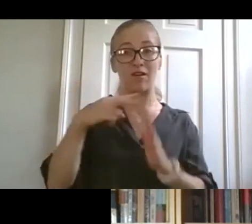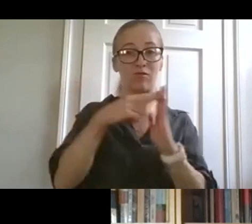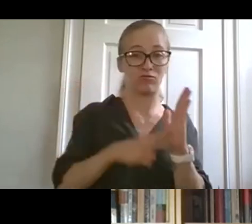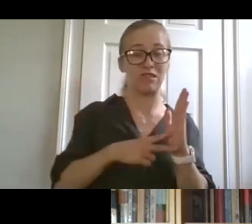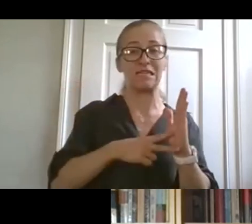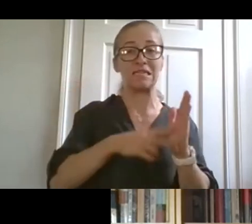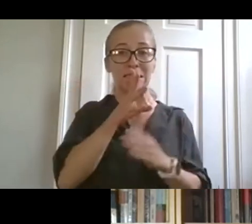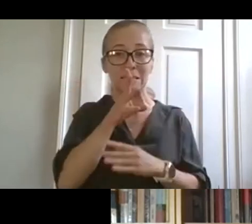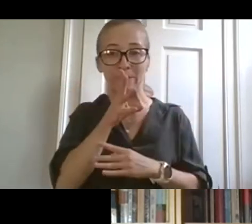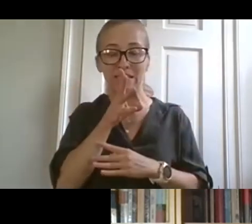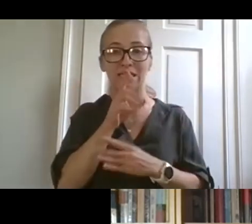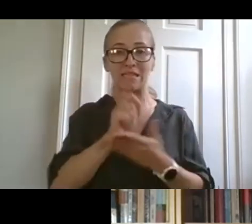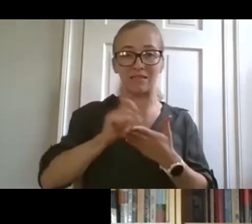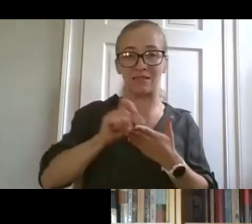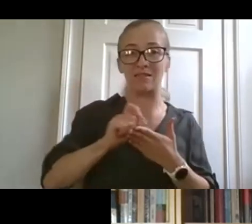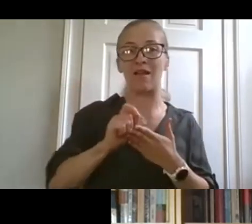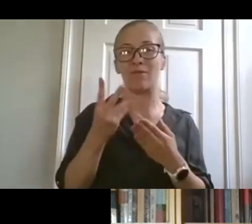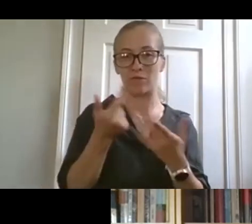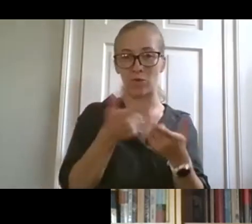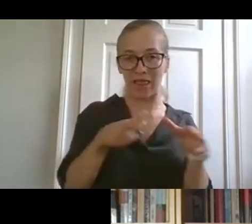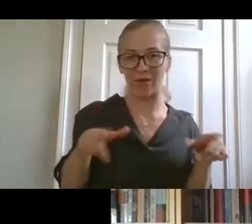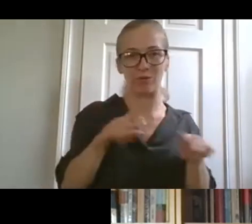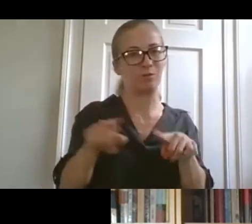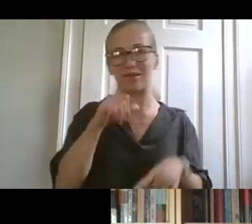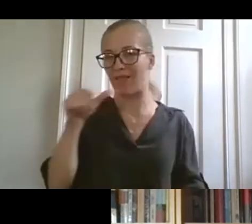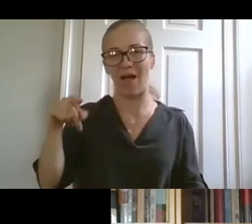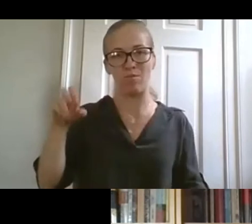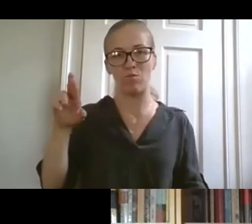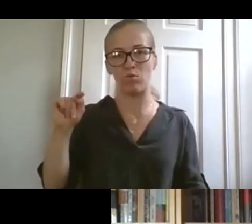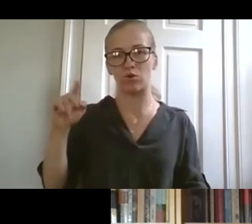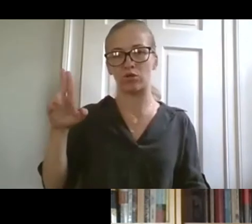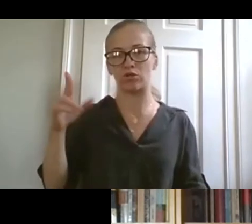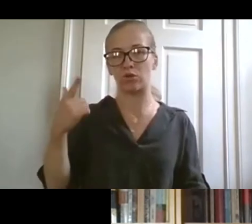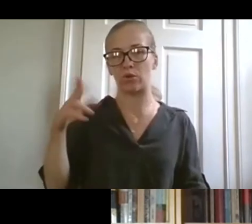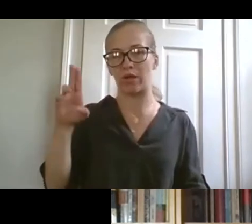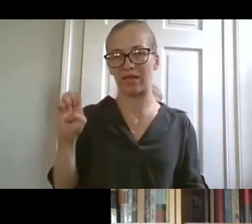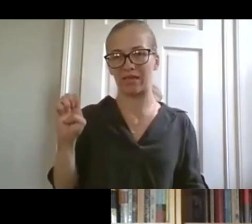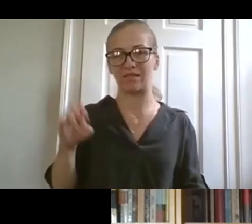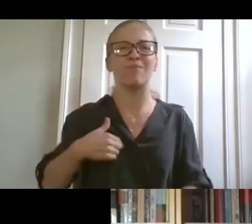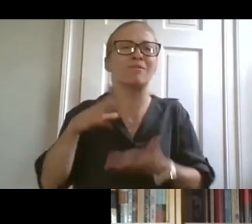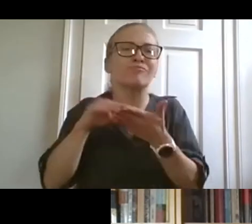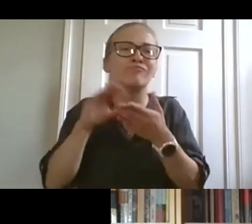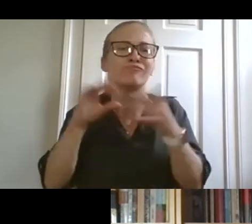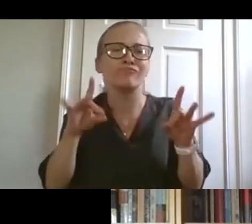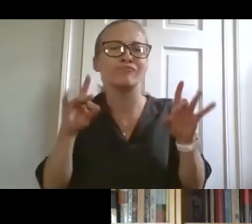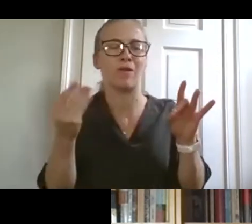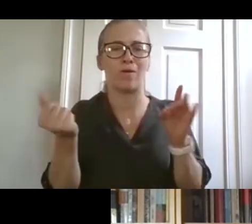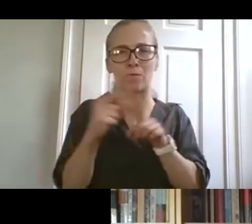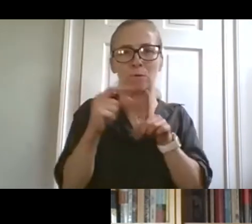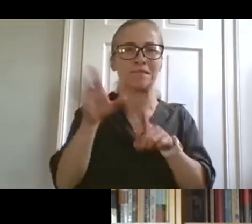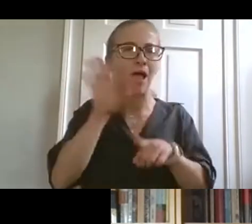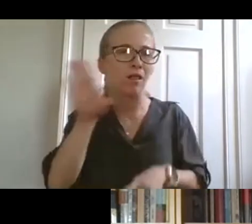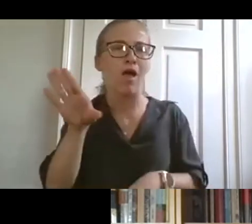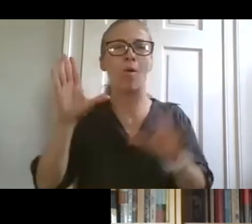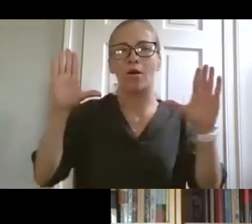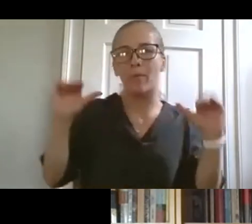write a couple of languages, but not Portuguese, which is the language Lispector wrote in. I learned a few words, right? I learned hello and goodbye and